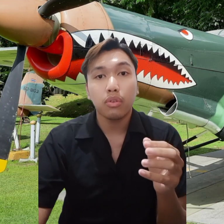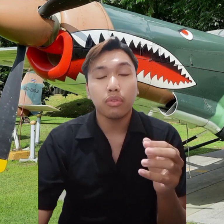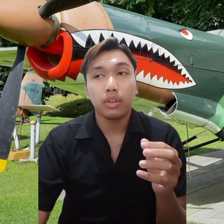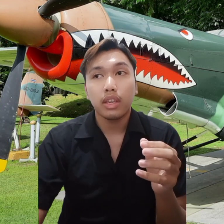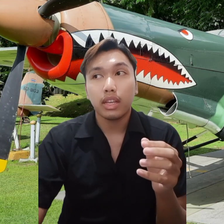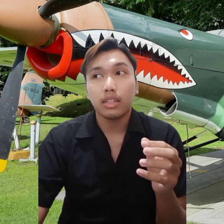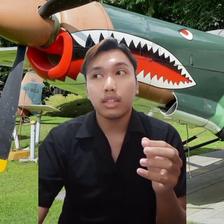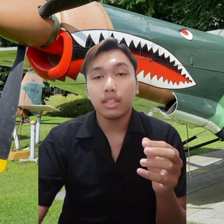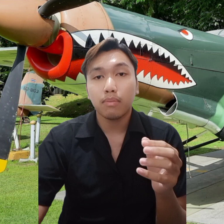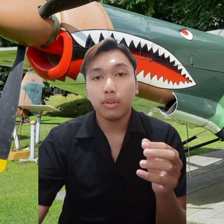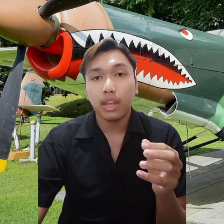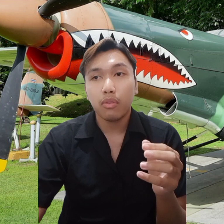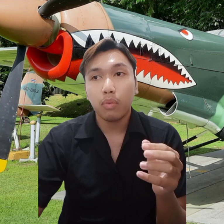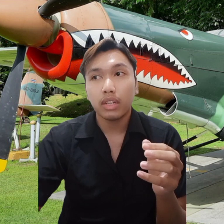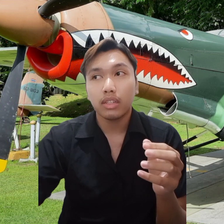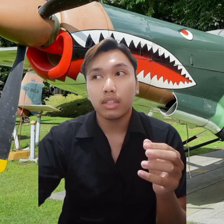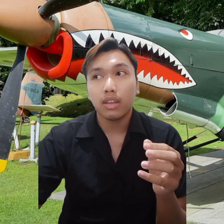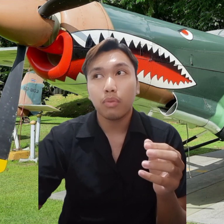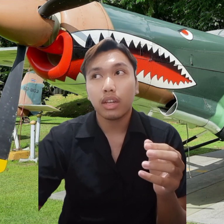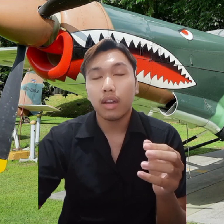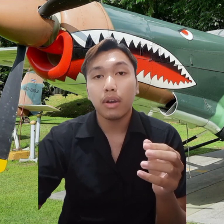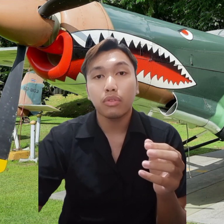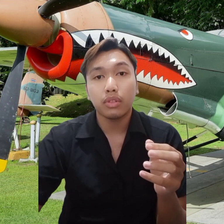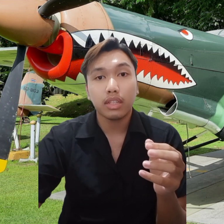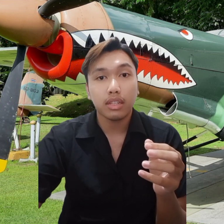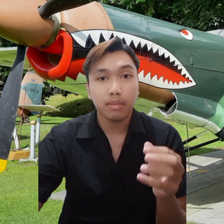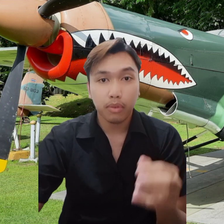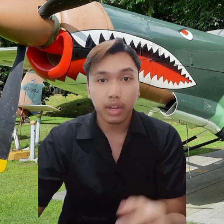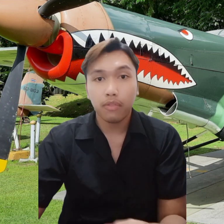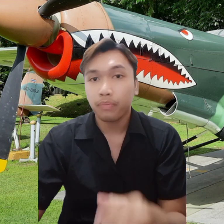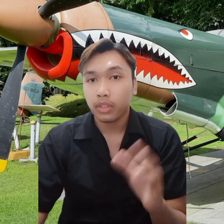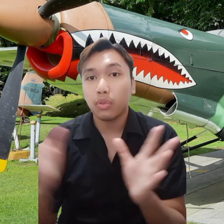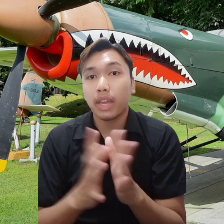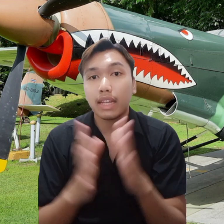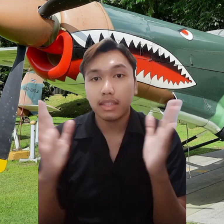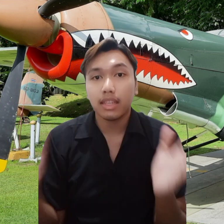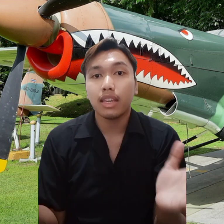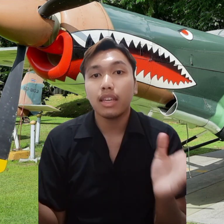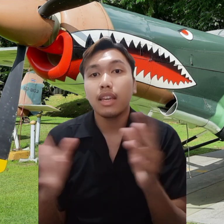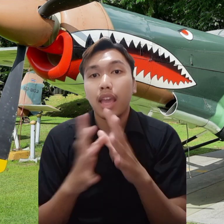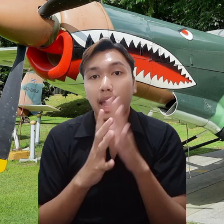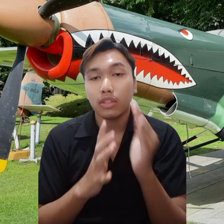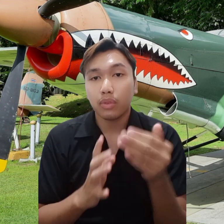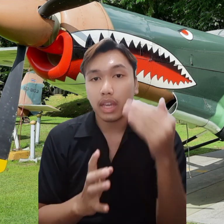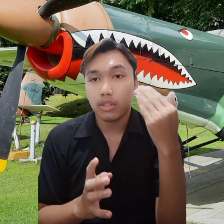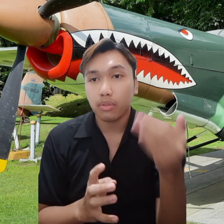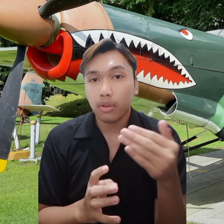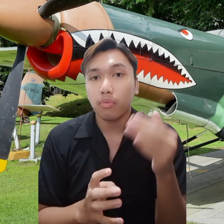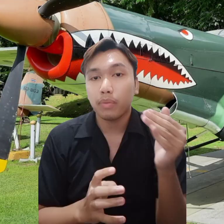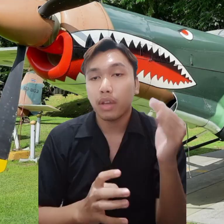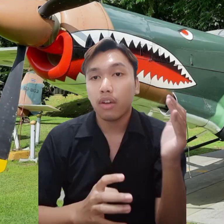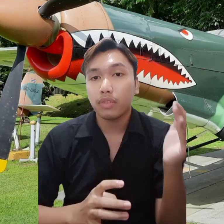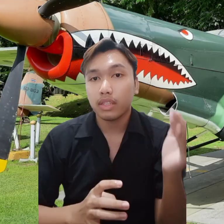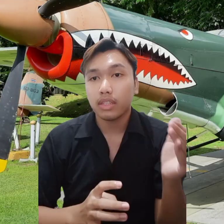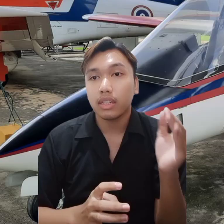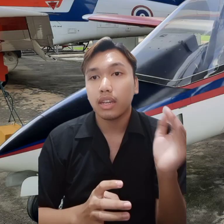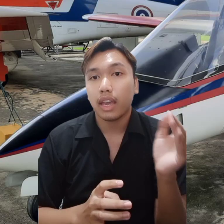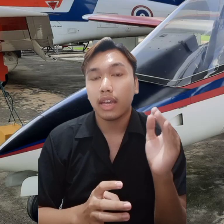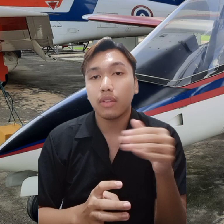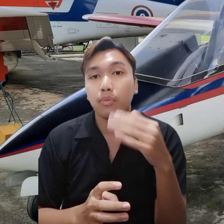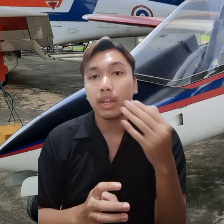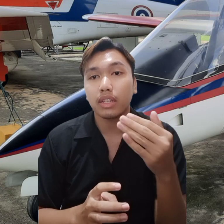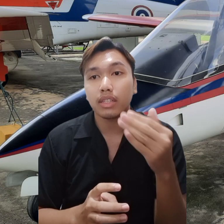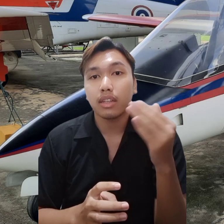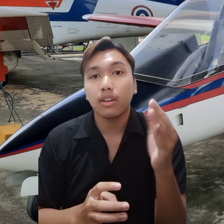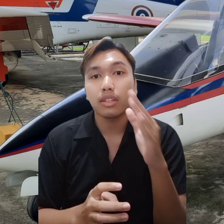know the this model what they think what it about this is model you can see and you can to know with the officer and